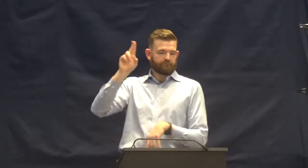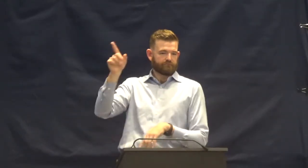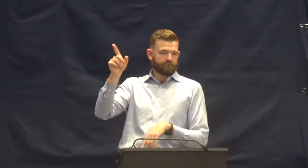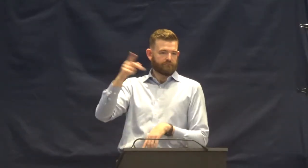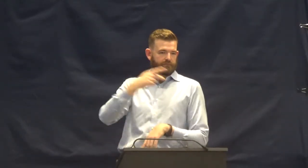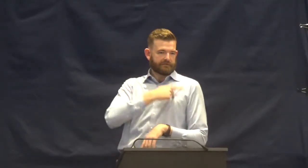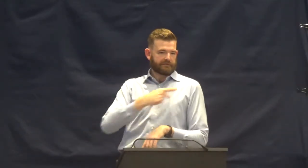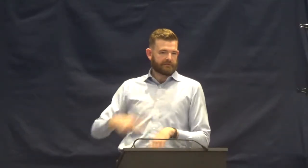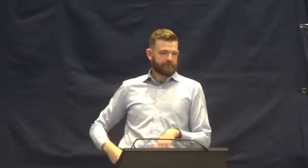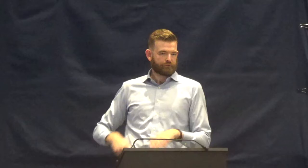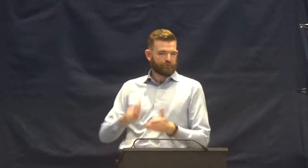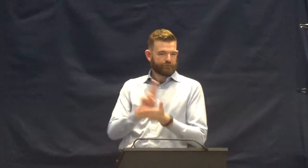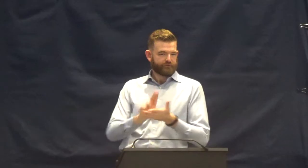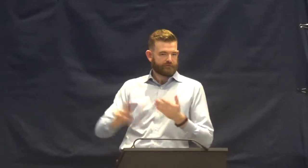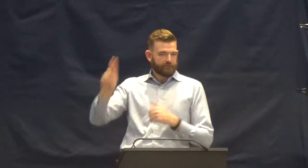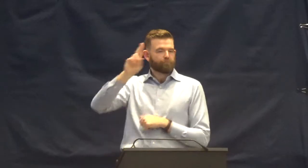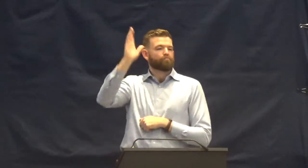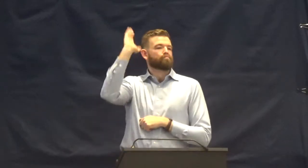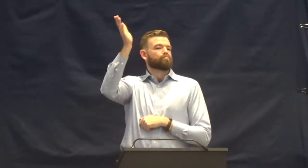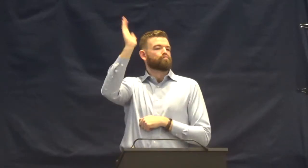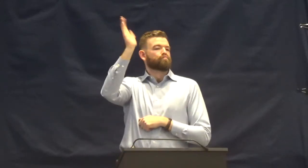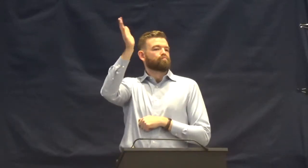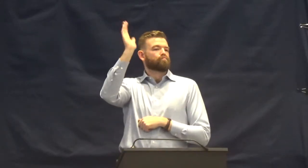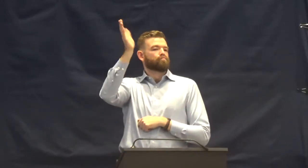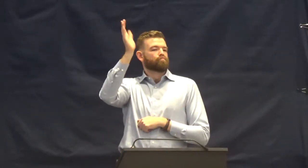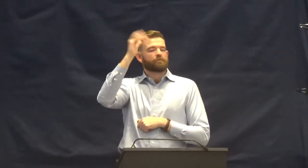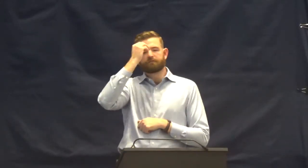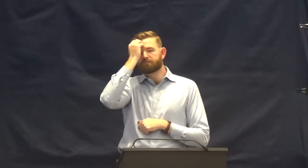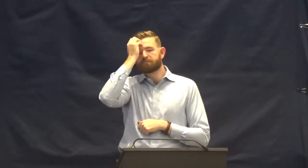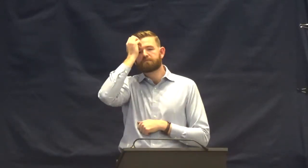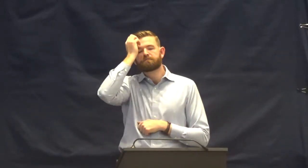who came to my university, who came to Princeton to give a lecture.